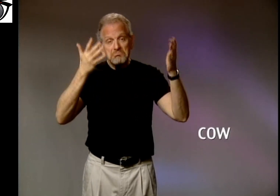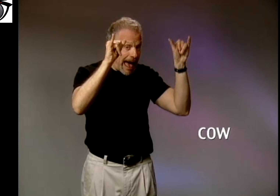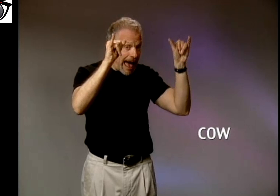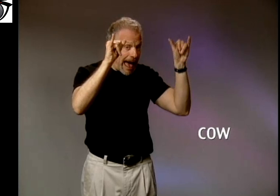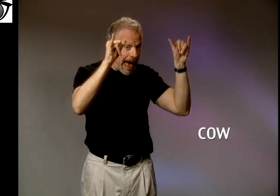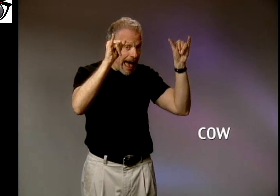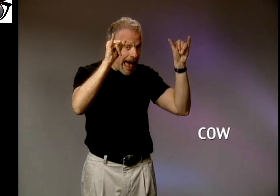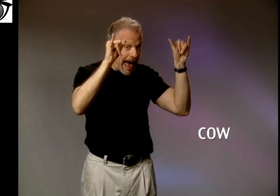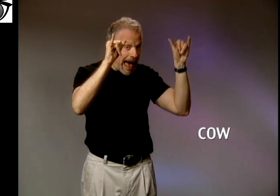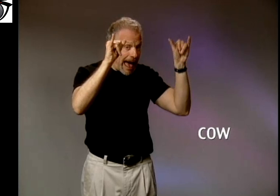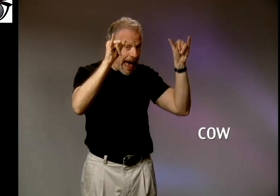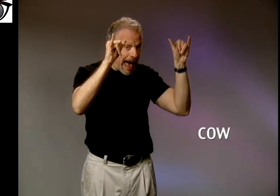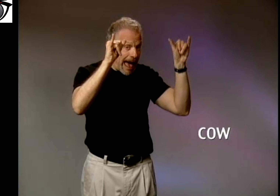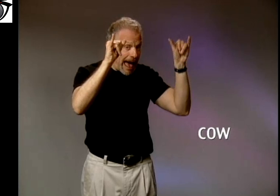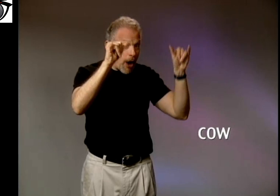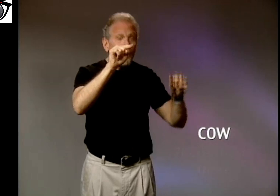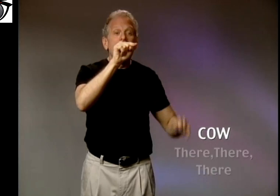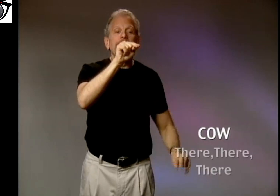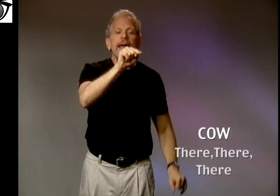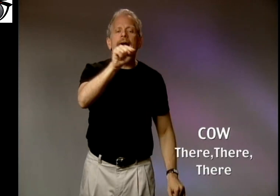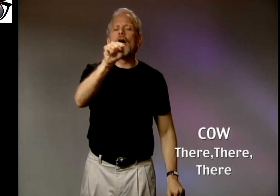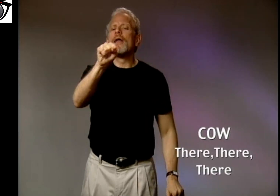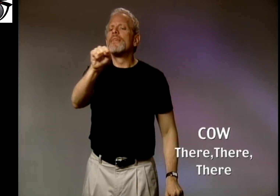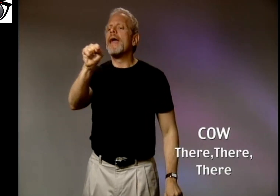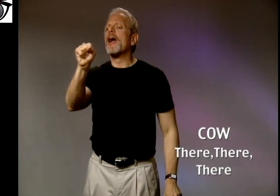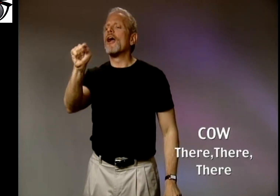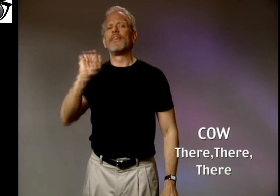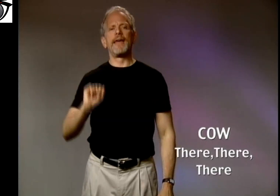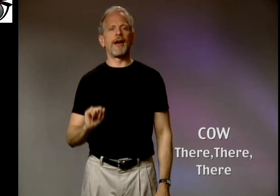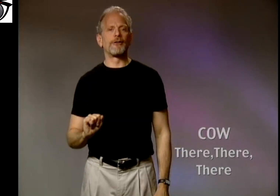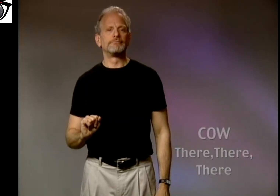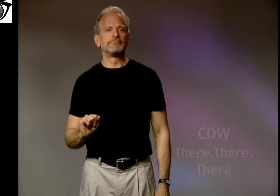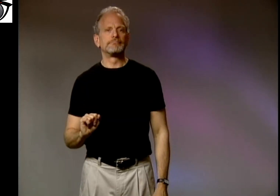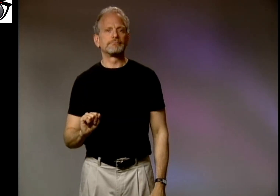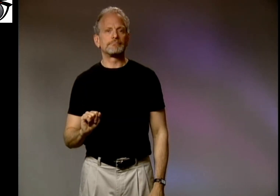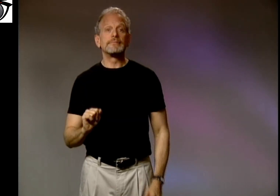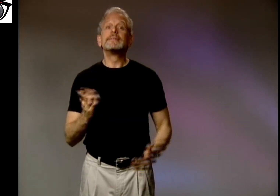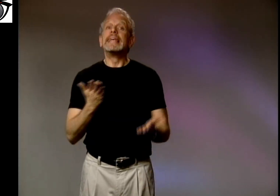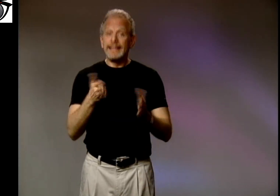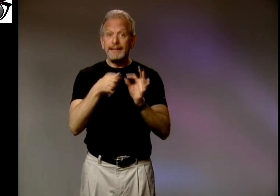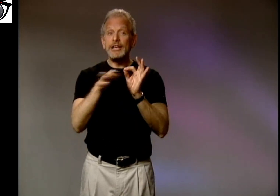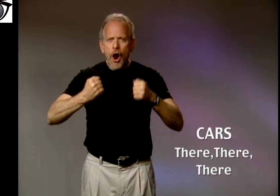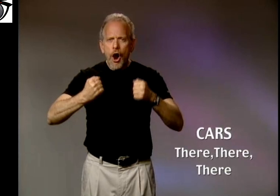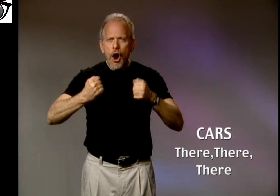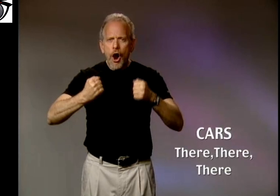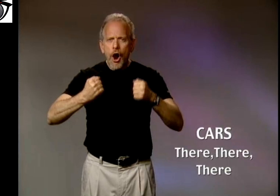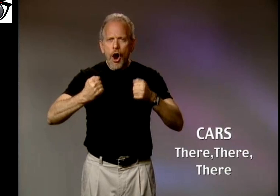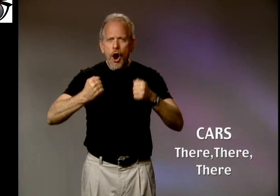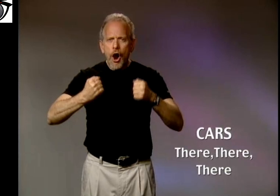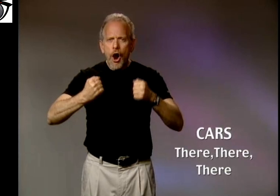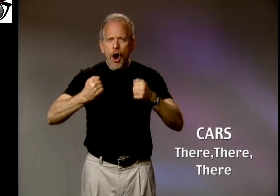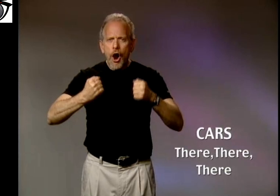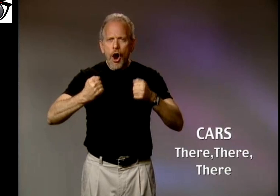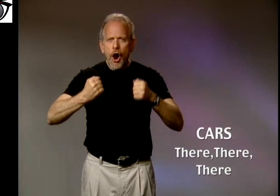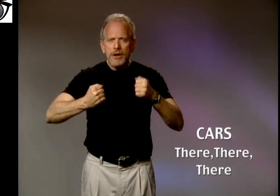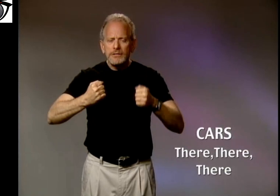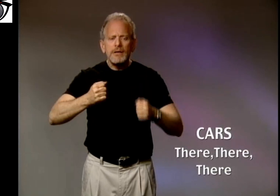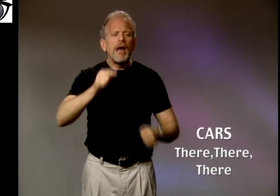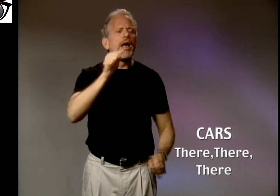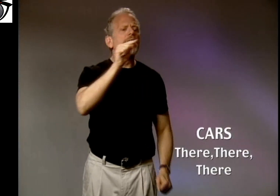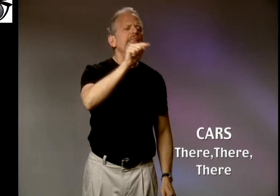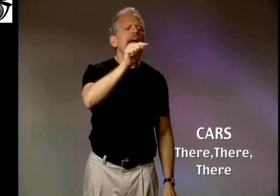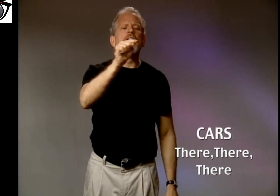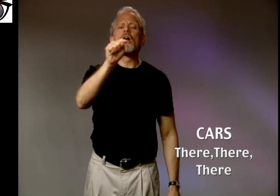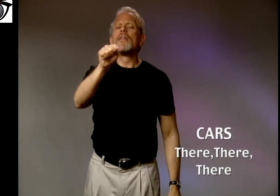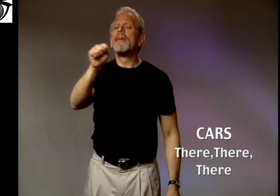cow, you might sign cow, there, there, there. Here's a sentence.